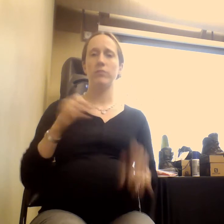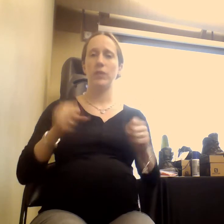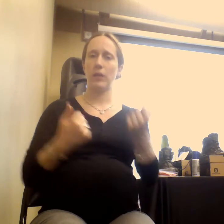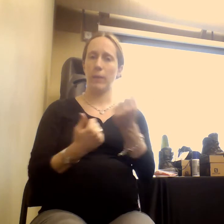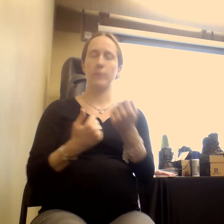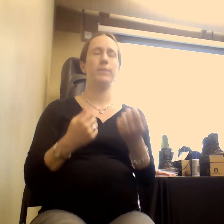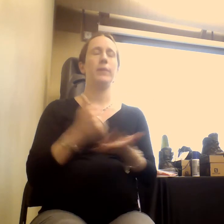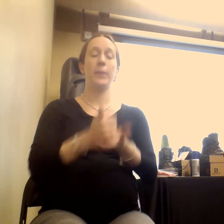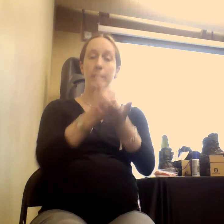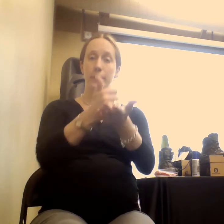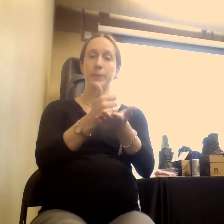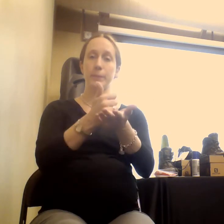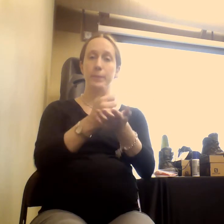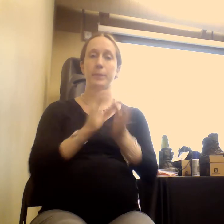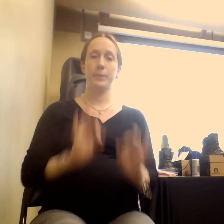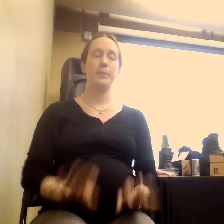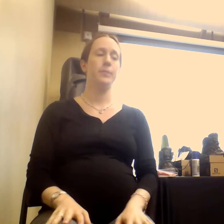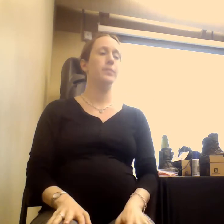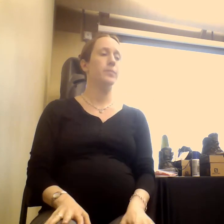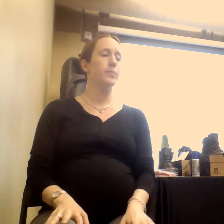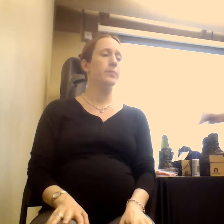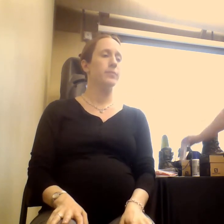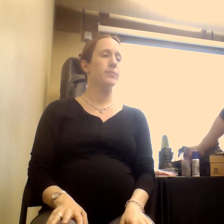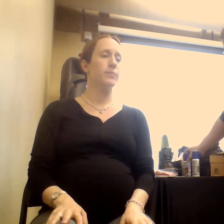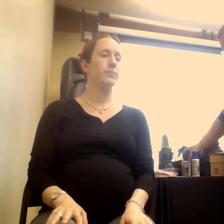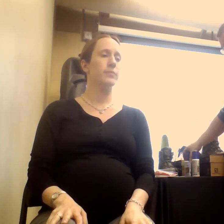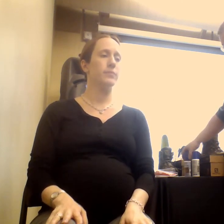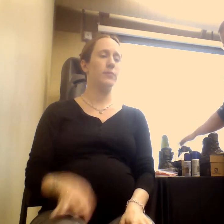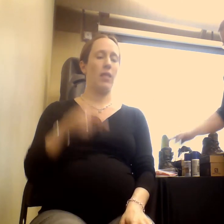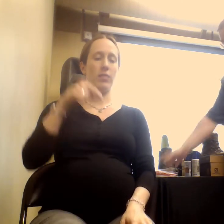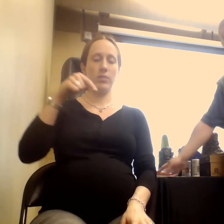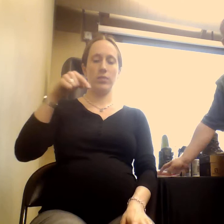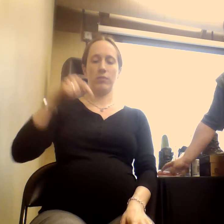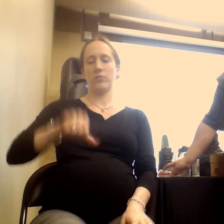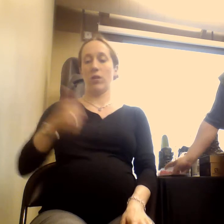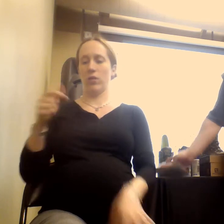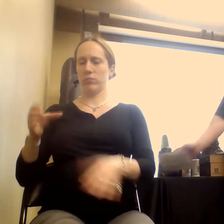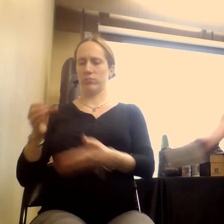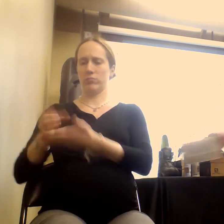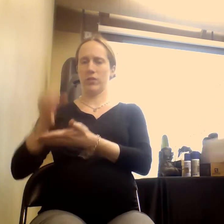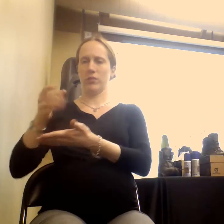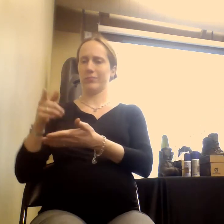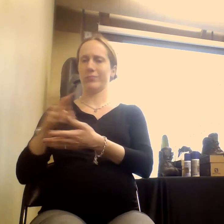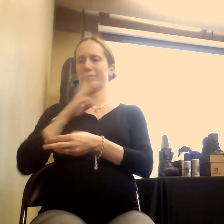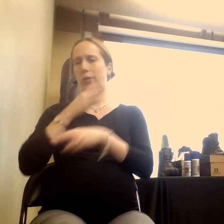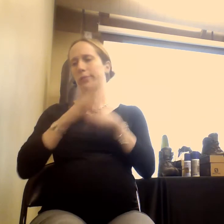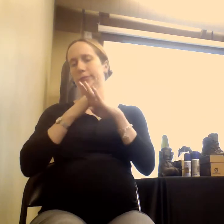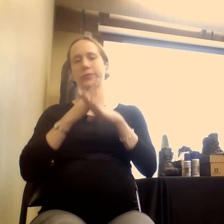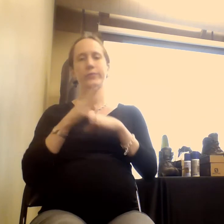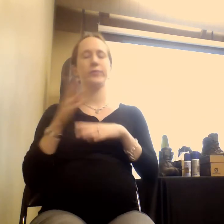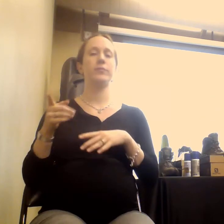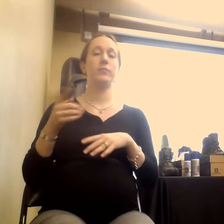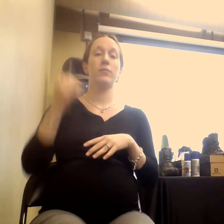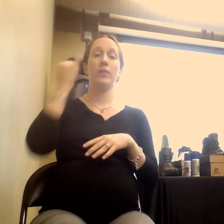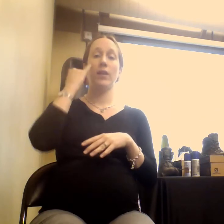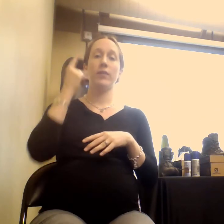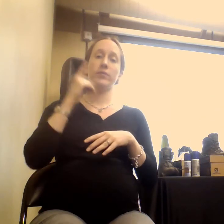This I think is just another waterproofer. If you get home and your favorite boot sole has come